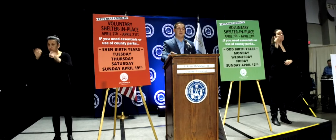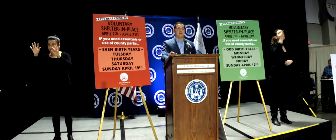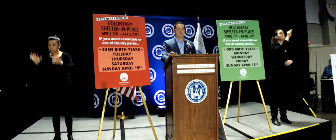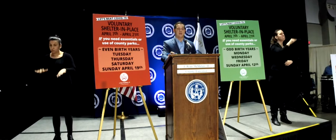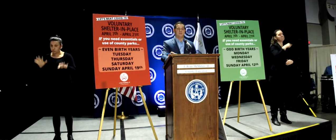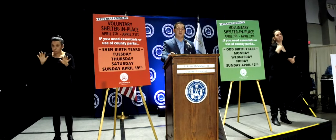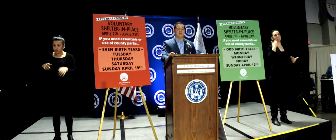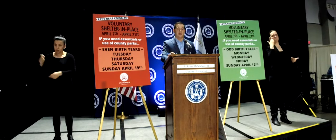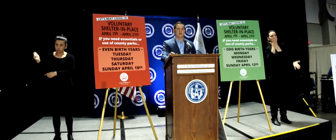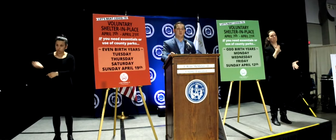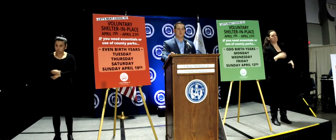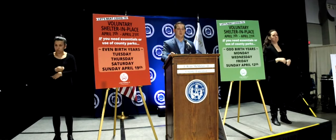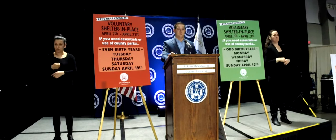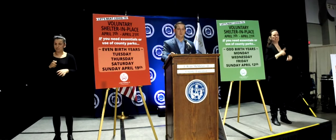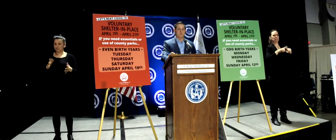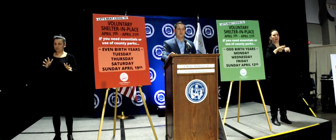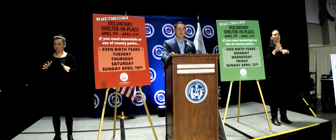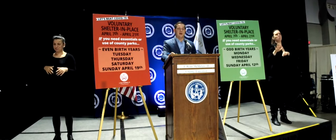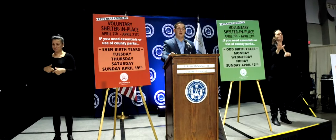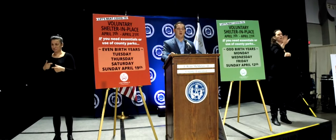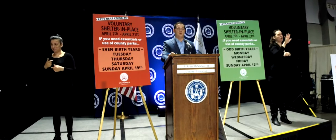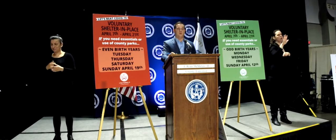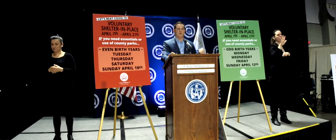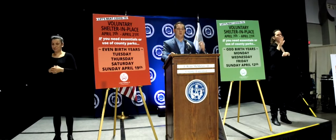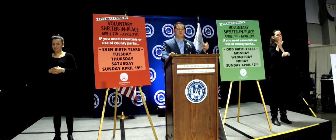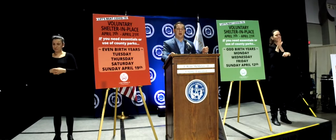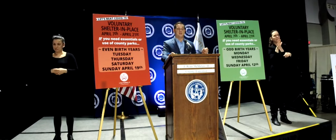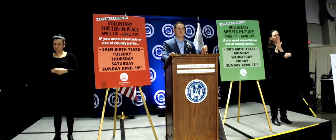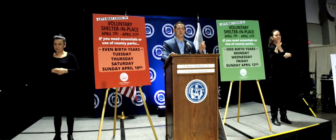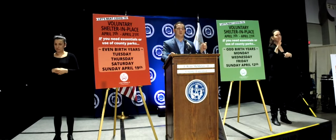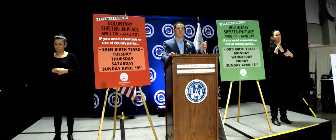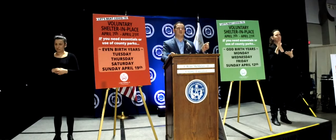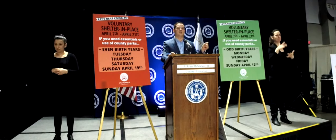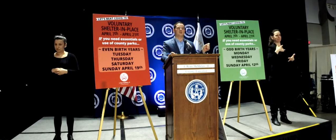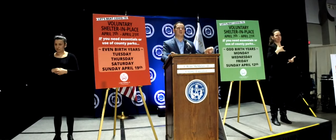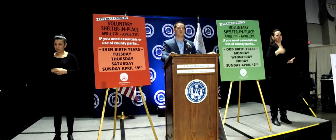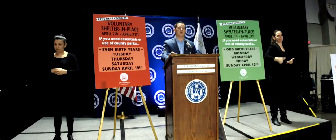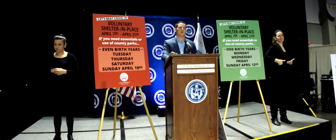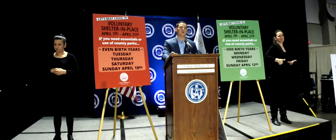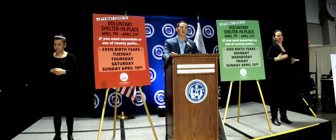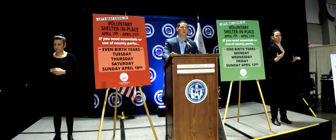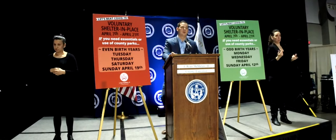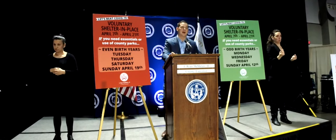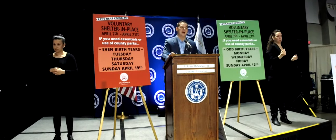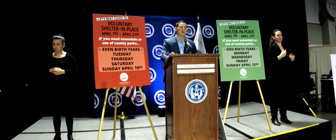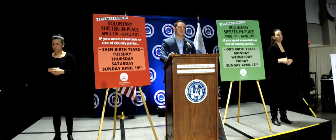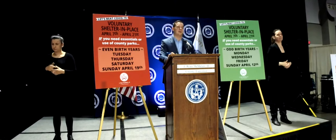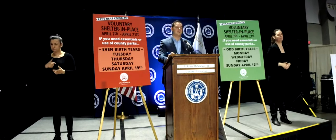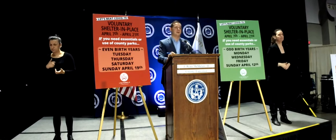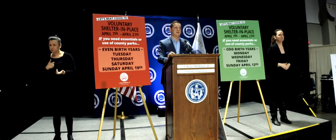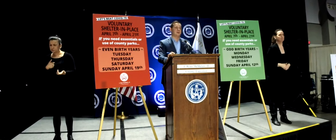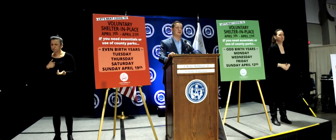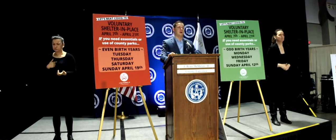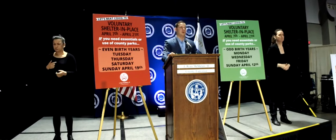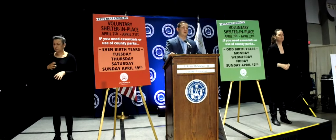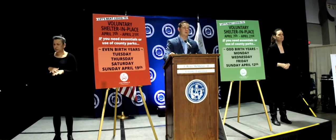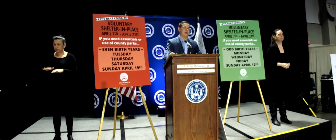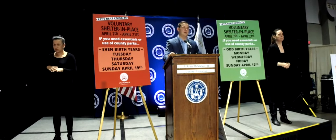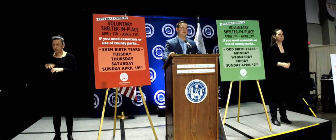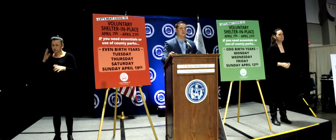it's not my job to tell other counties what to do. I know through this process, one of the frustrations was that